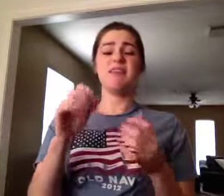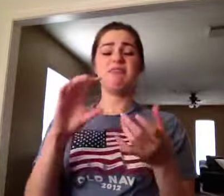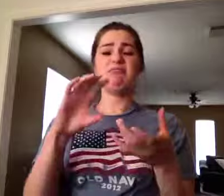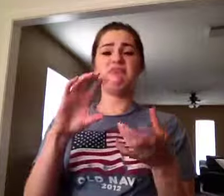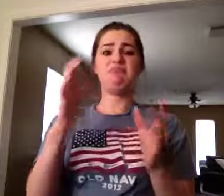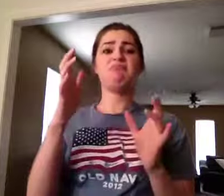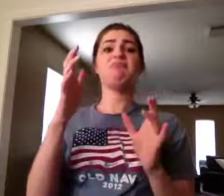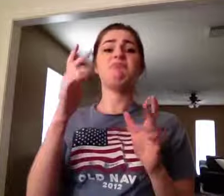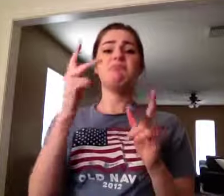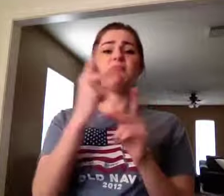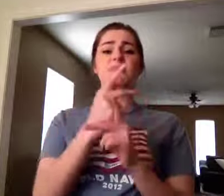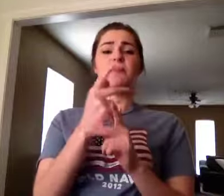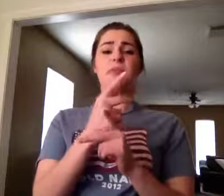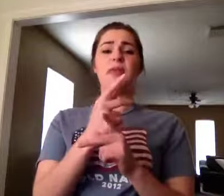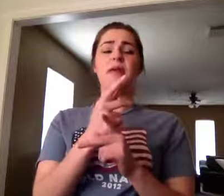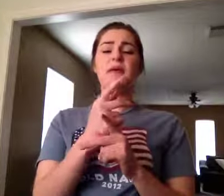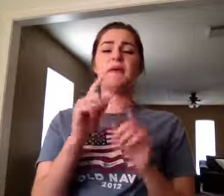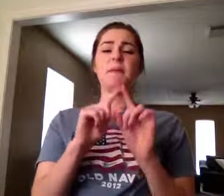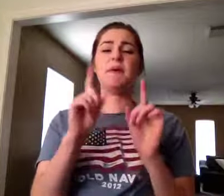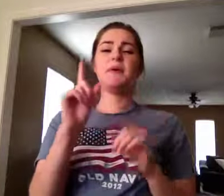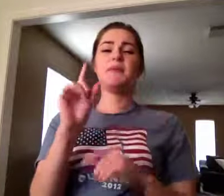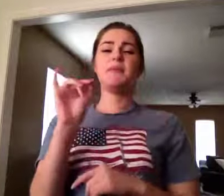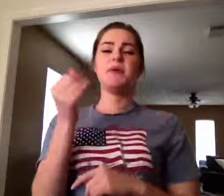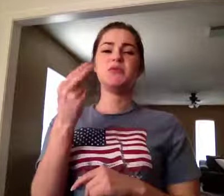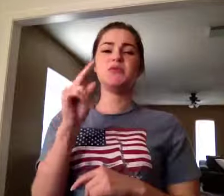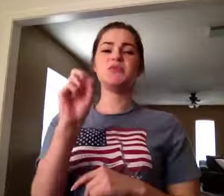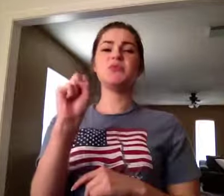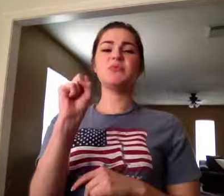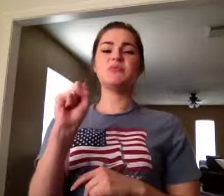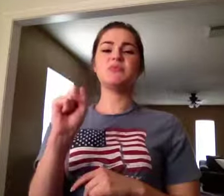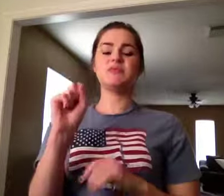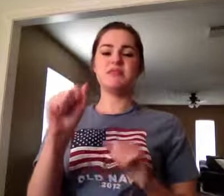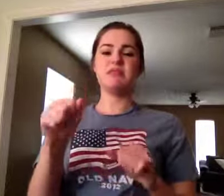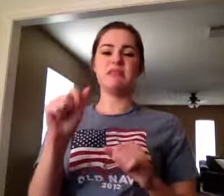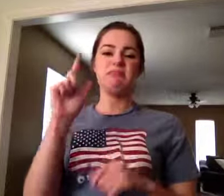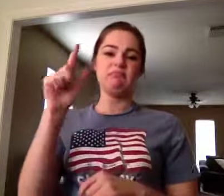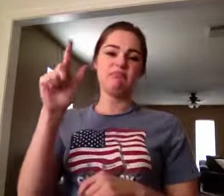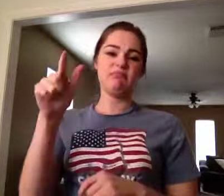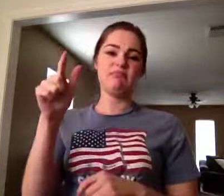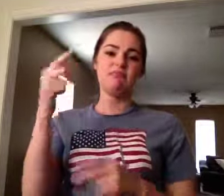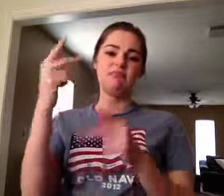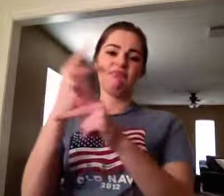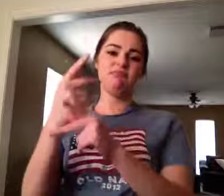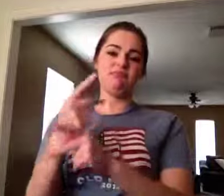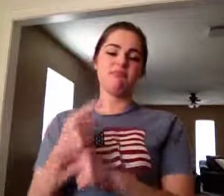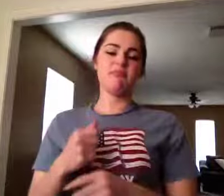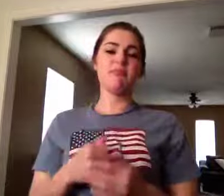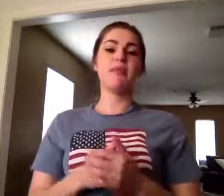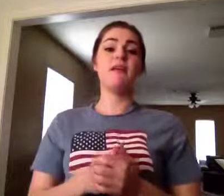later. Eventually, Mr. Jones will have to cut an opening where he can install the door.